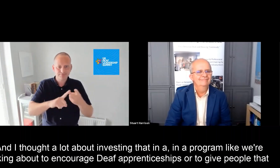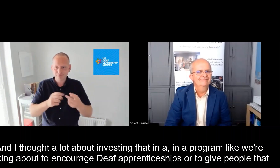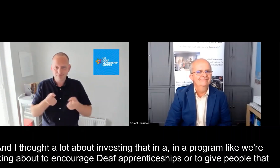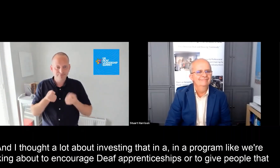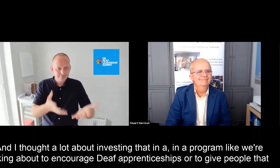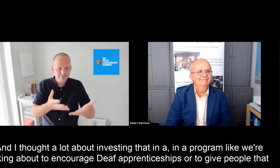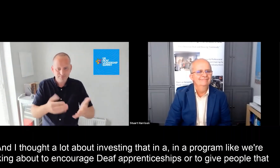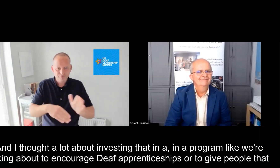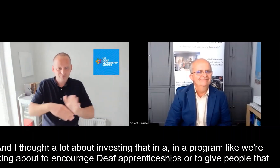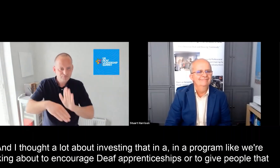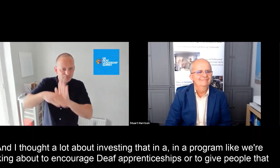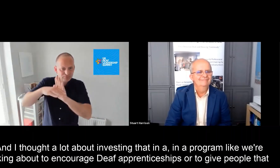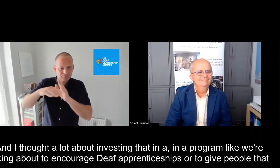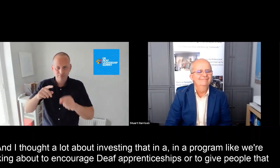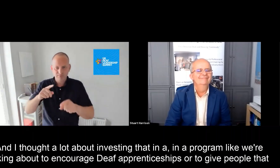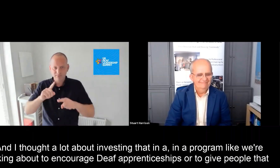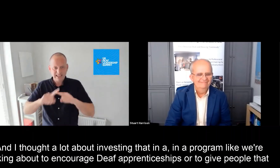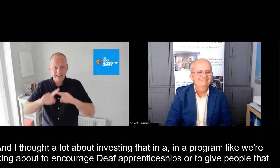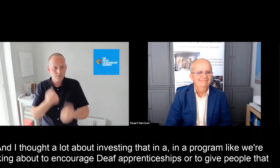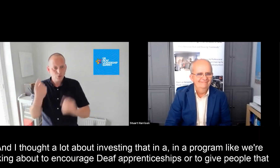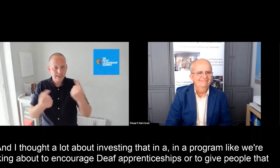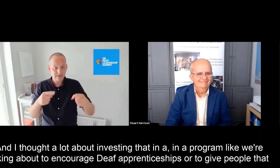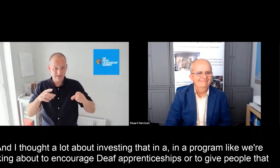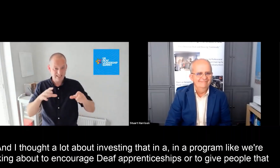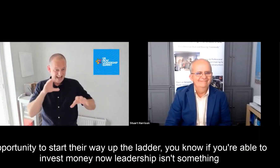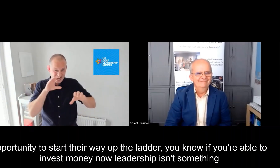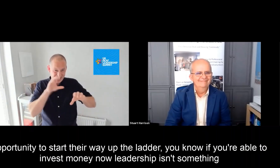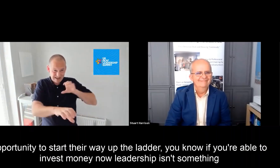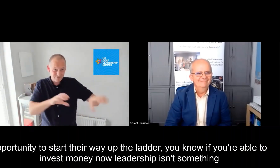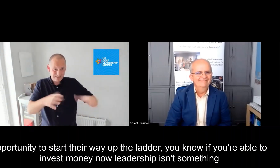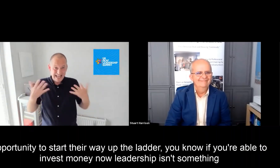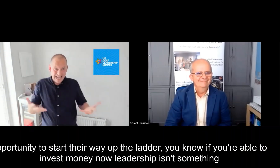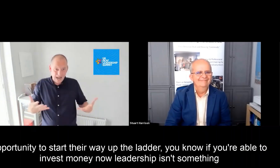deaf apprenticeships or to give deaf people that opportunity